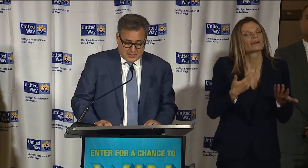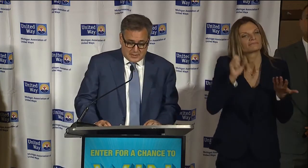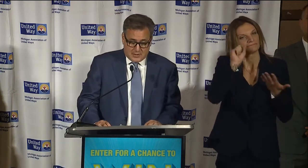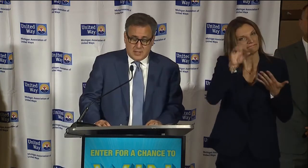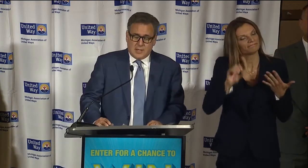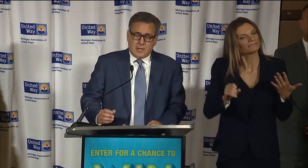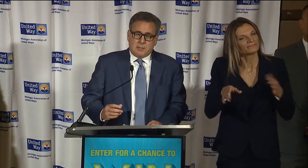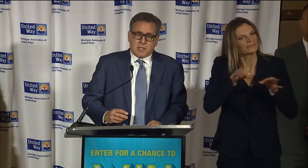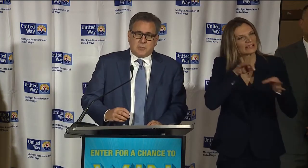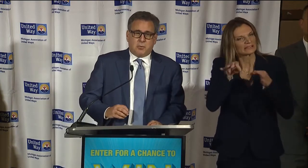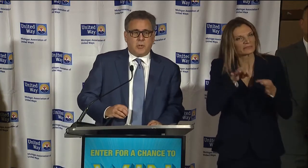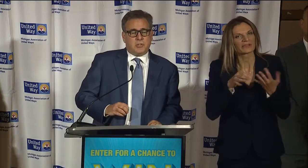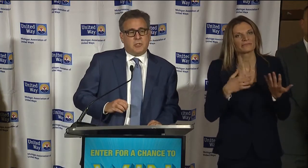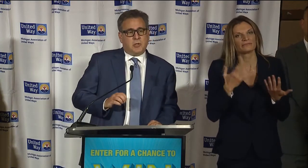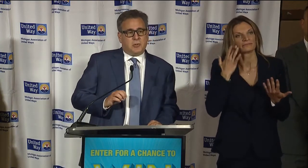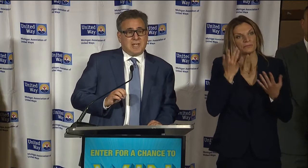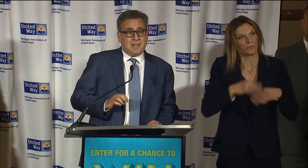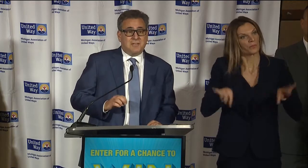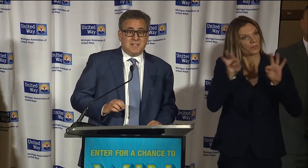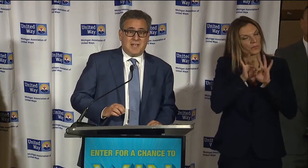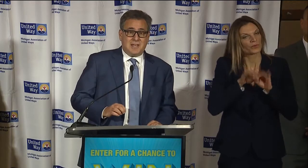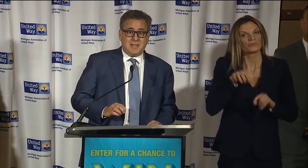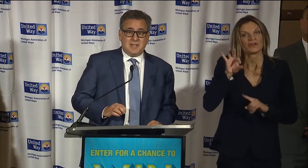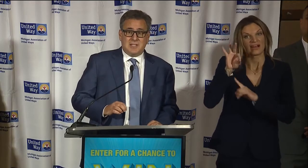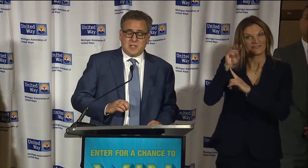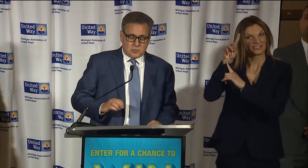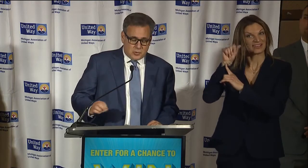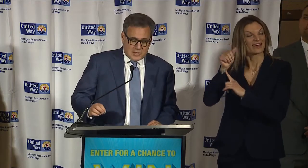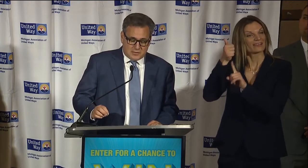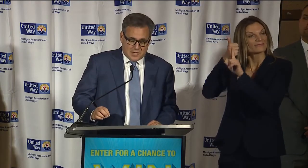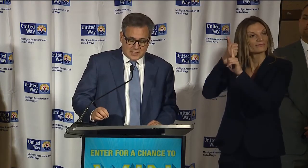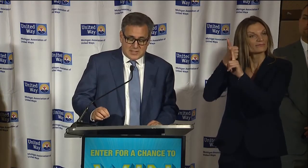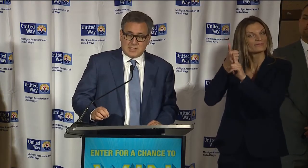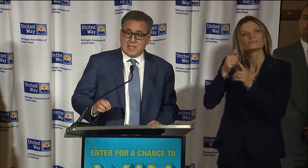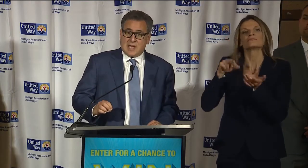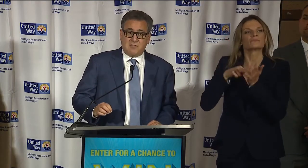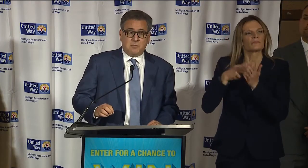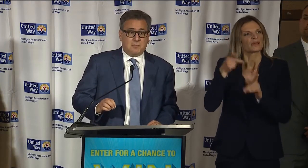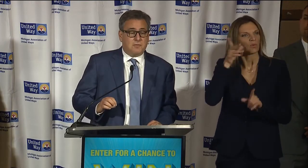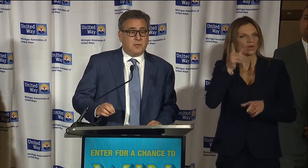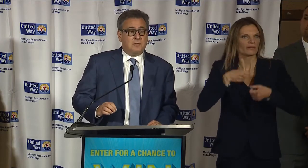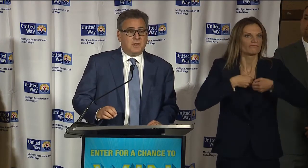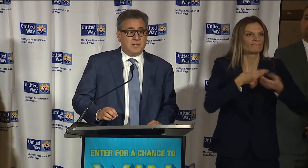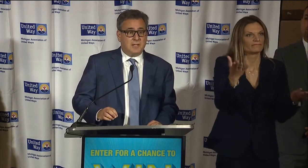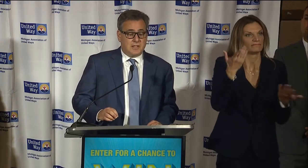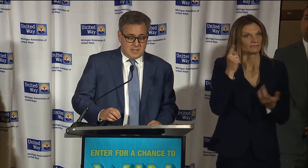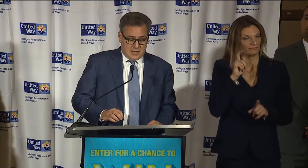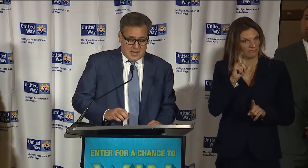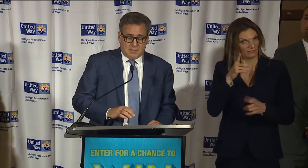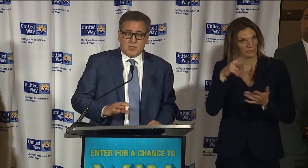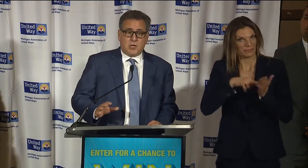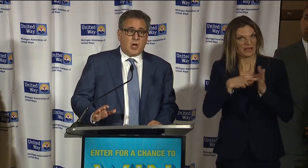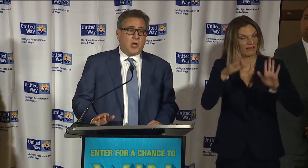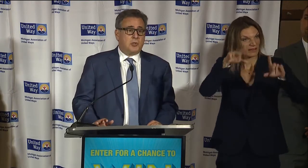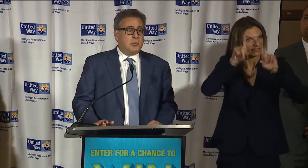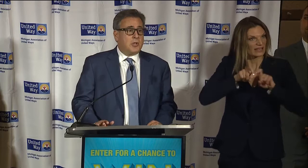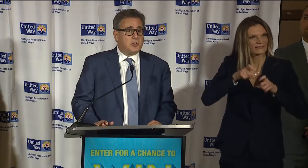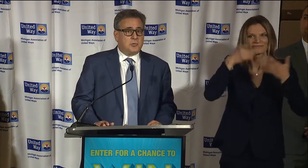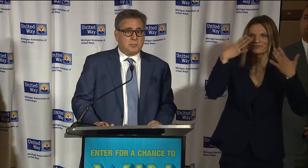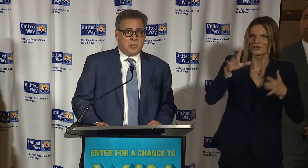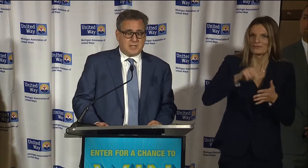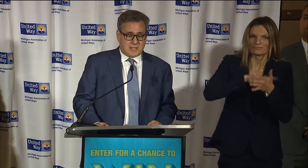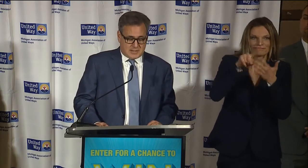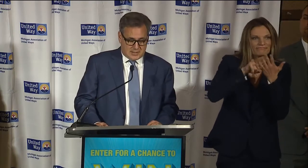off the vaccine, but it's important to know the FDA doesn't release vaccines that haven't been fully vetted, that haven't gone through